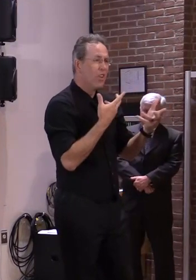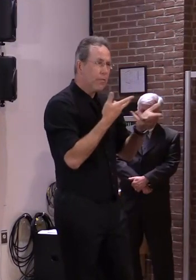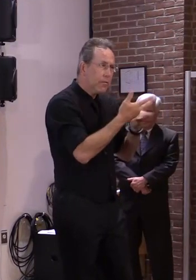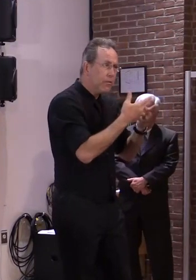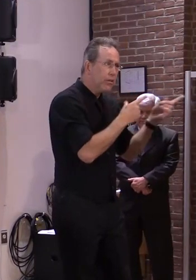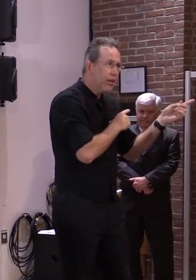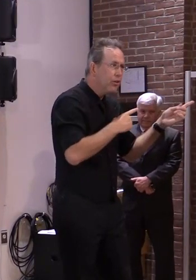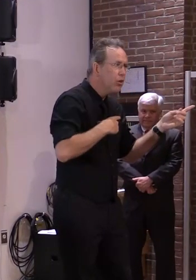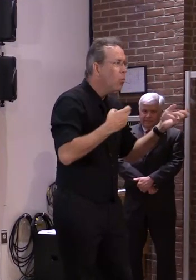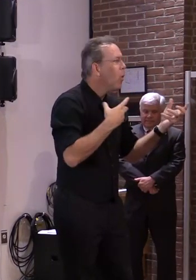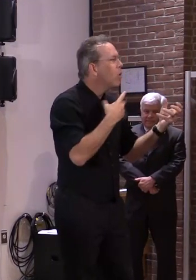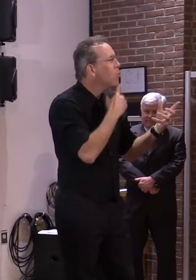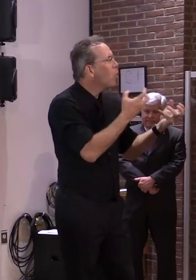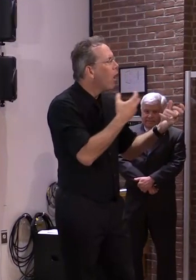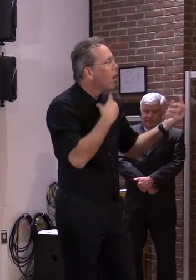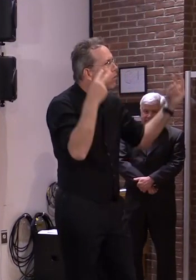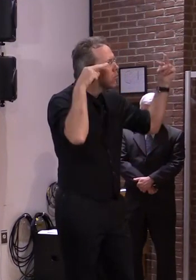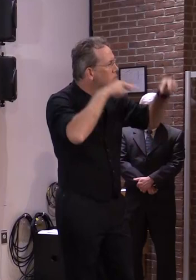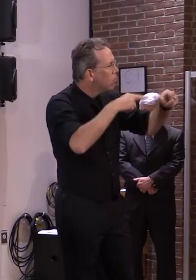future.